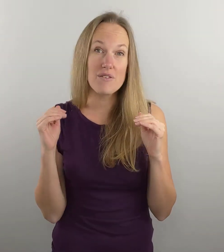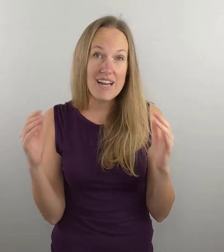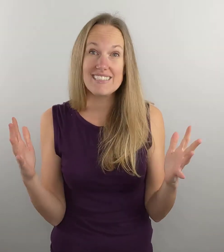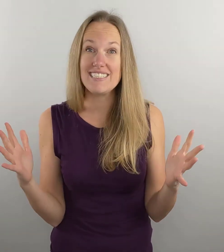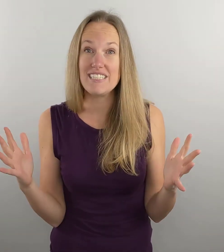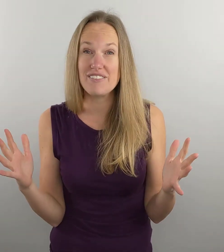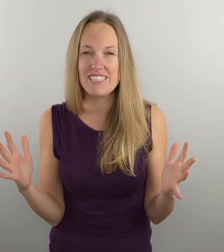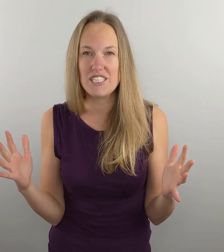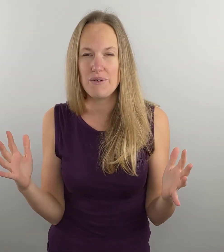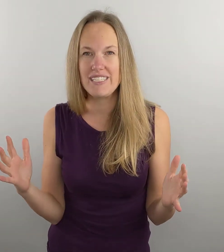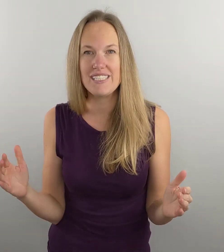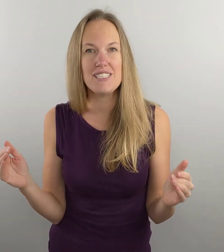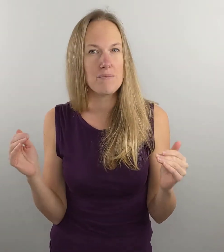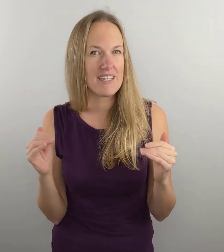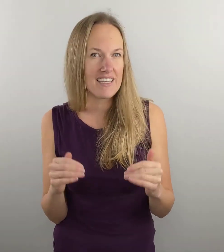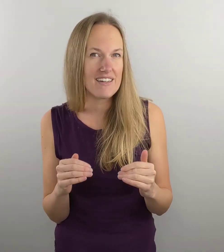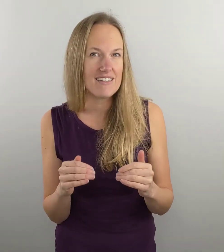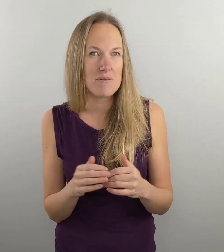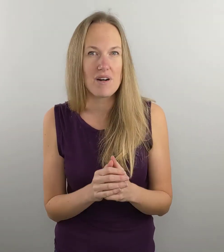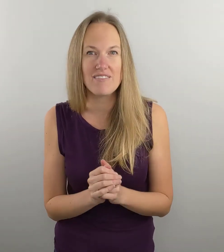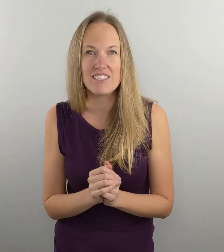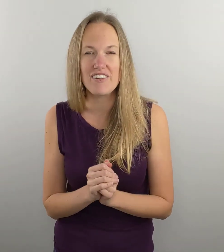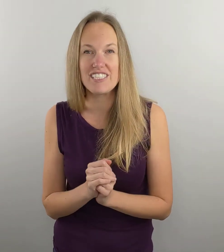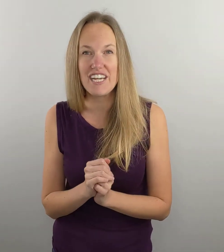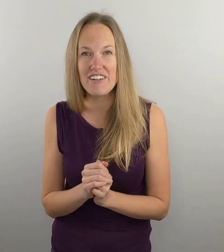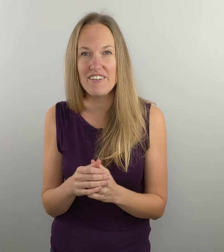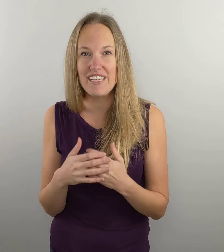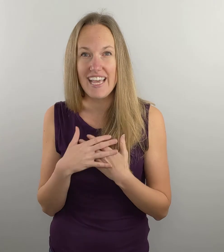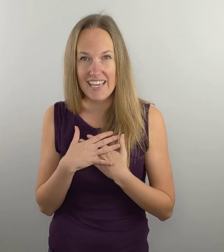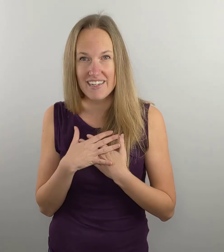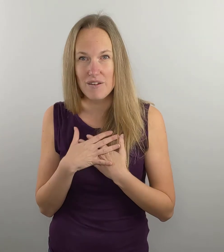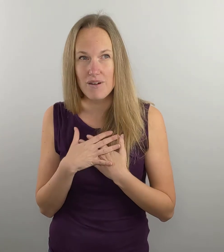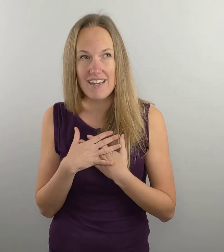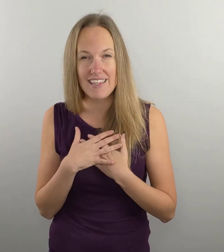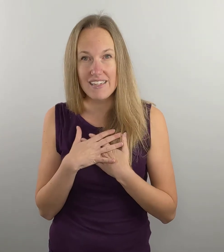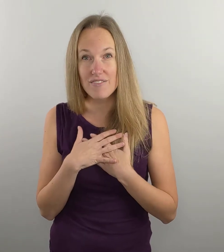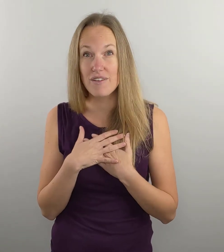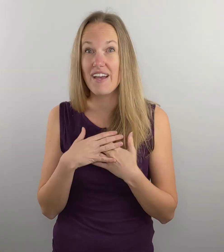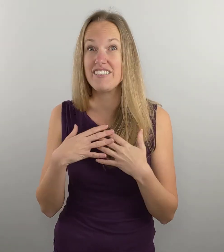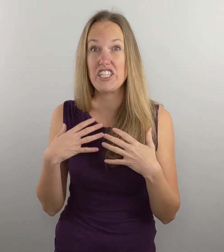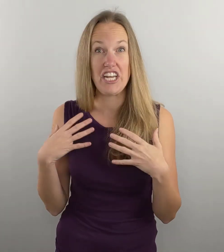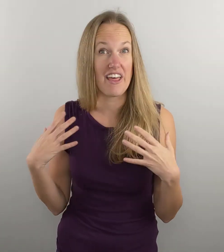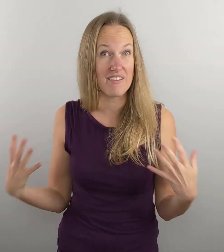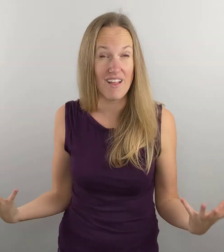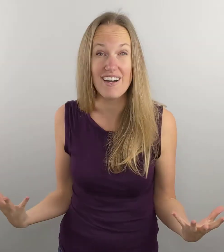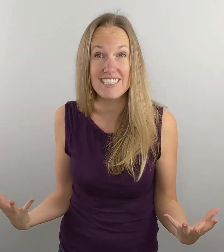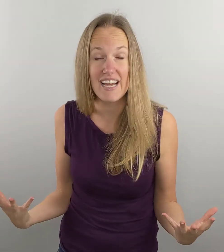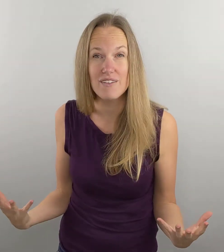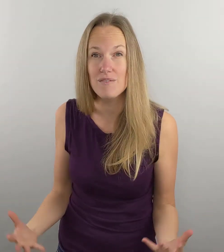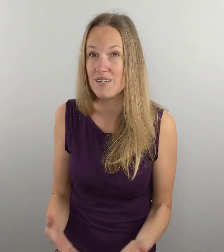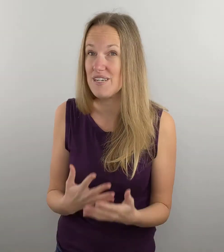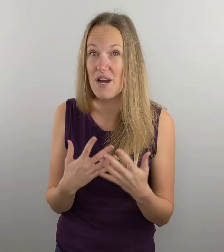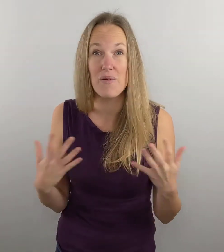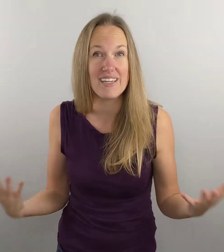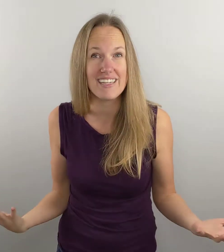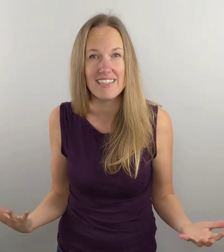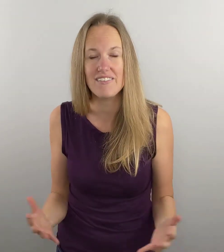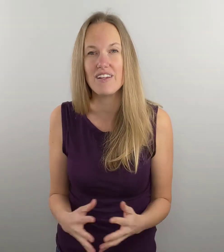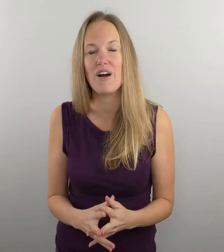has in different situations, but here in the province of Ontario in Canada, where I live, we've entered another lockdown where no one can leave their